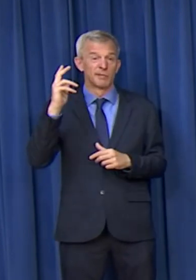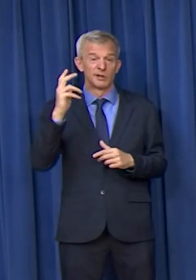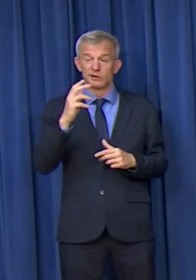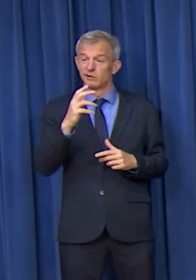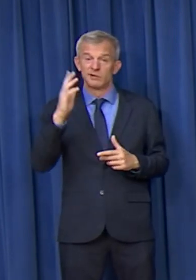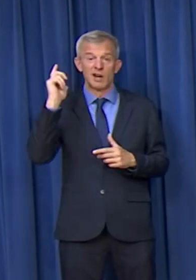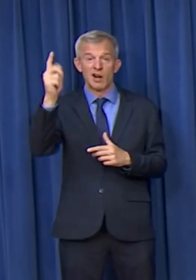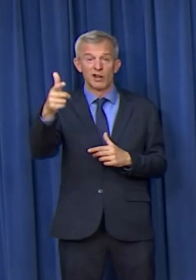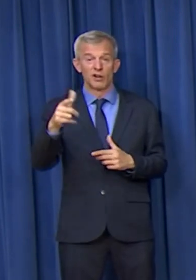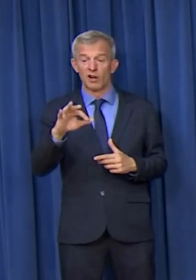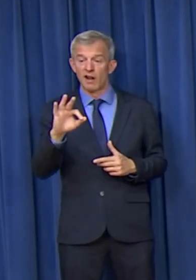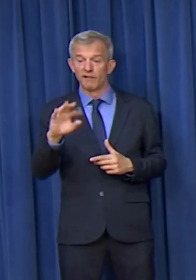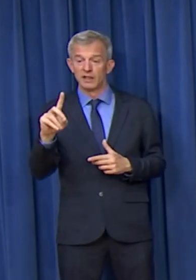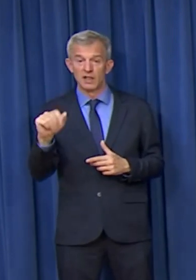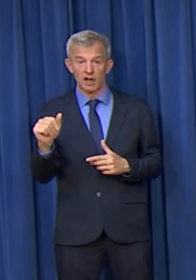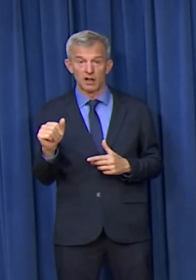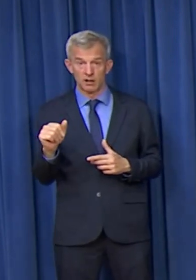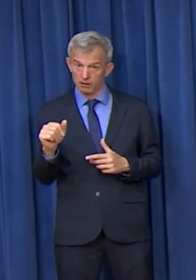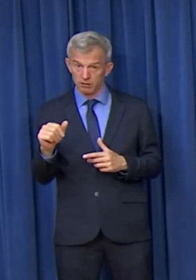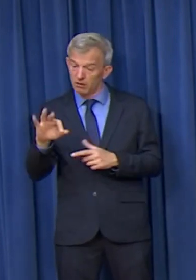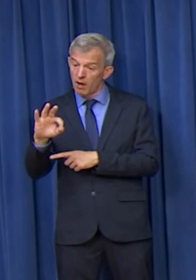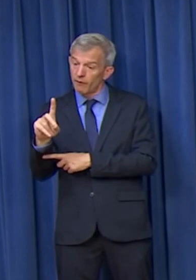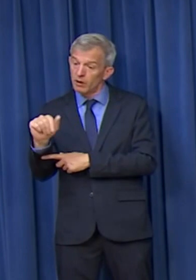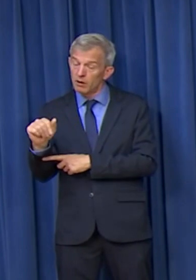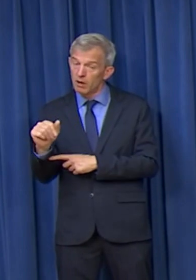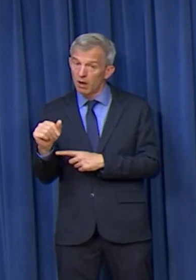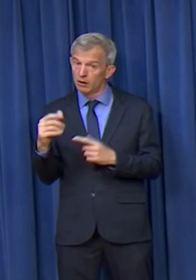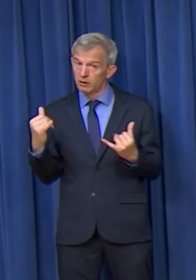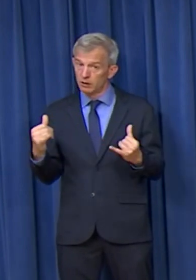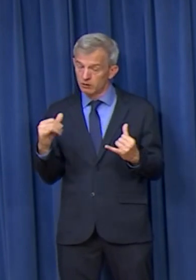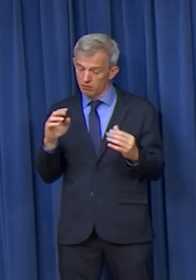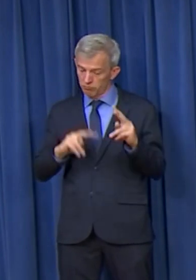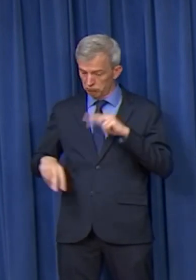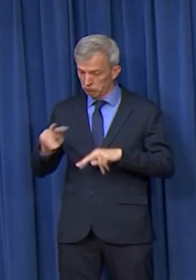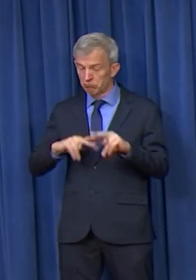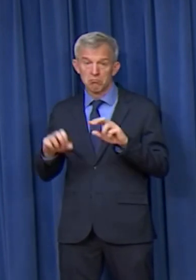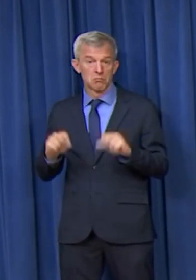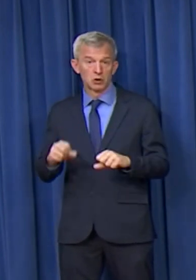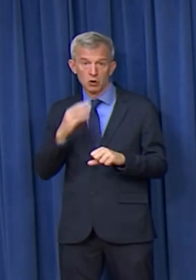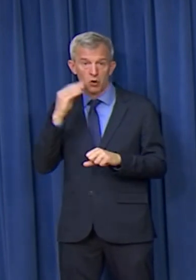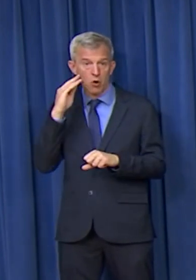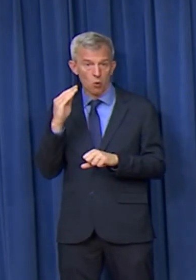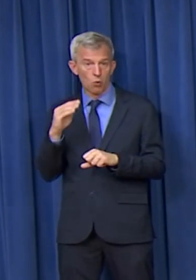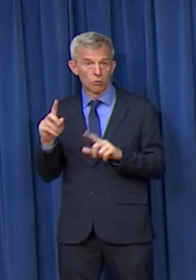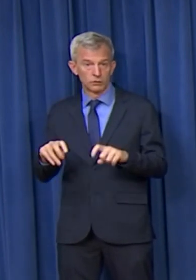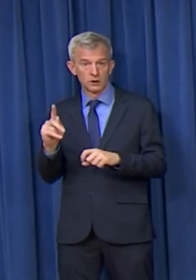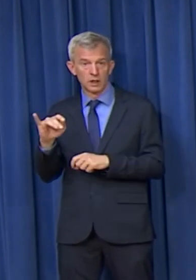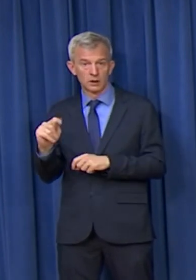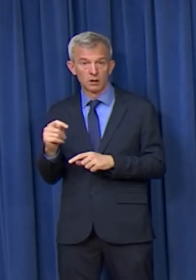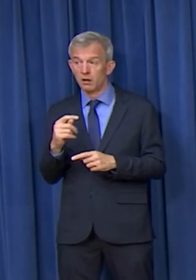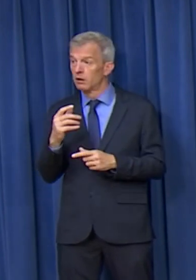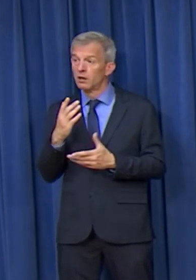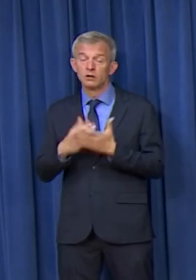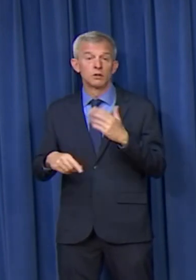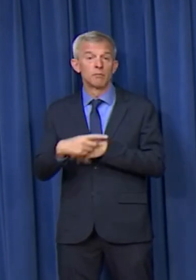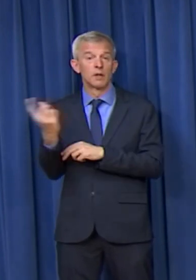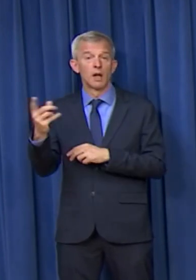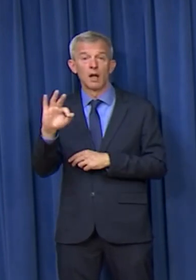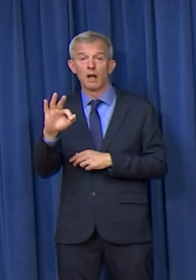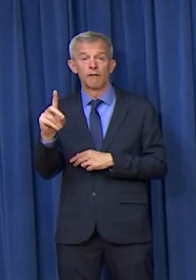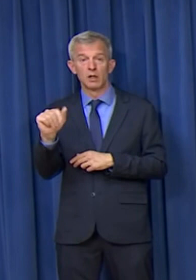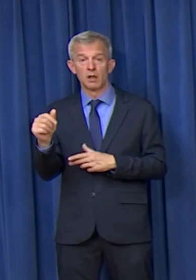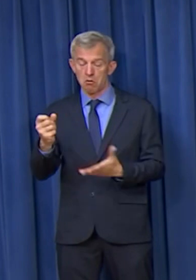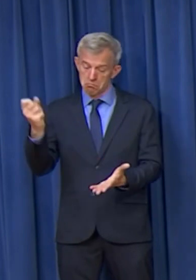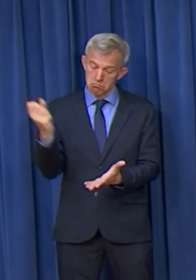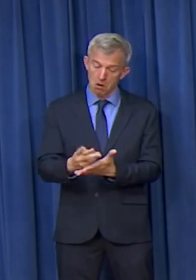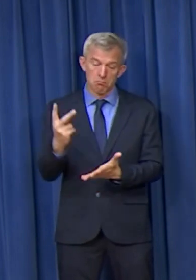which is, as I mentioned, evaluating the potential use of home test kits, it may be one day that the FDA validates the performance of